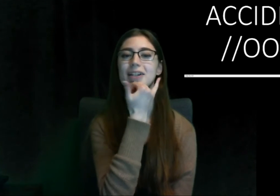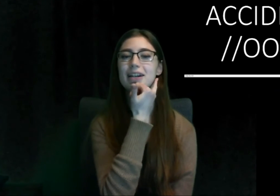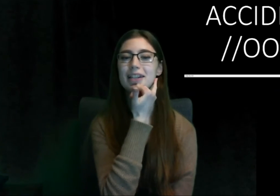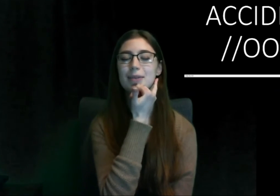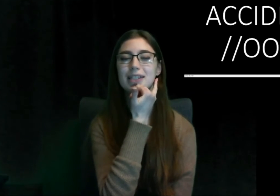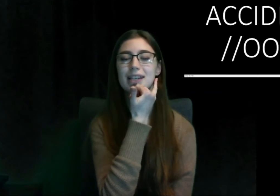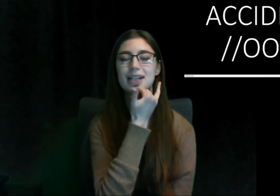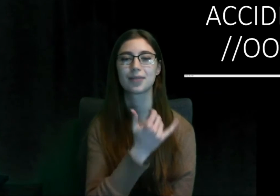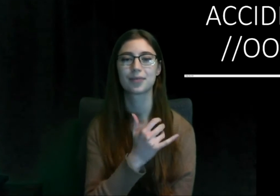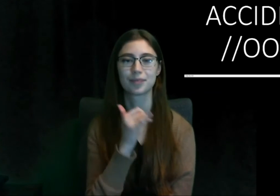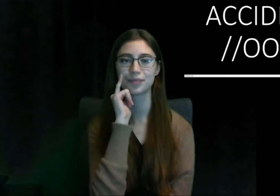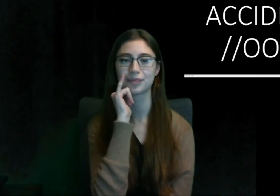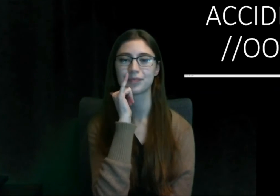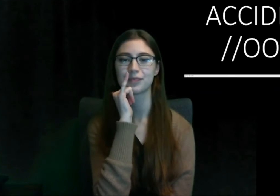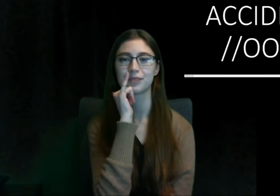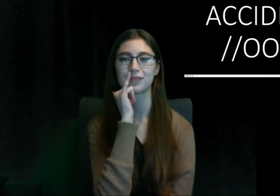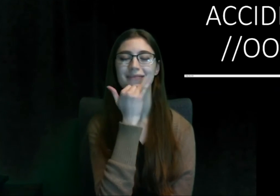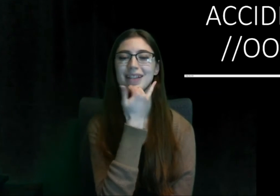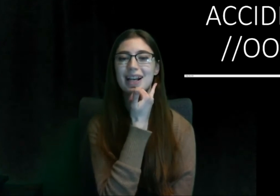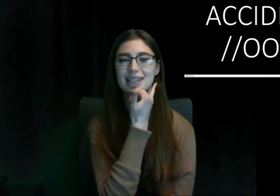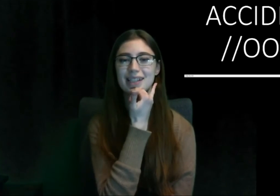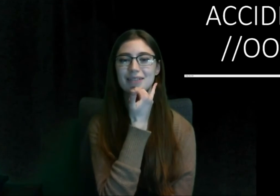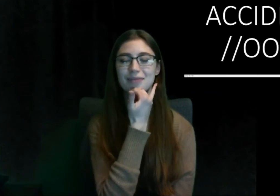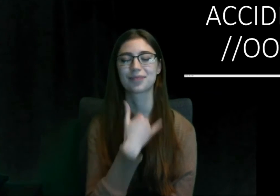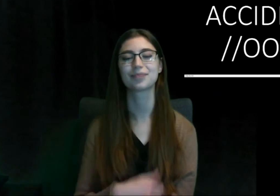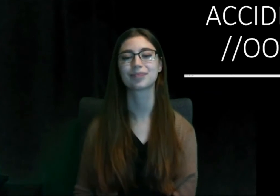non-dominant side. Accident.